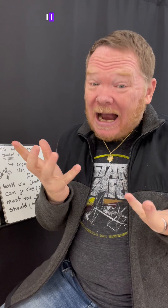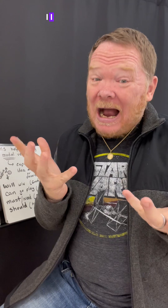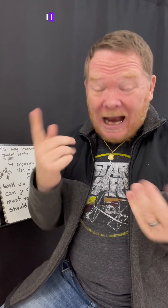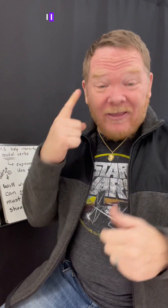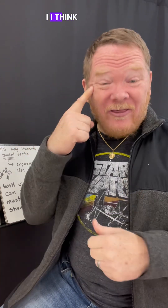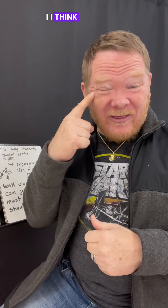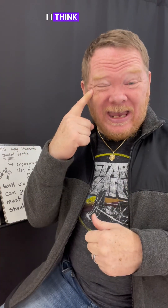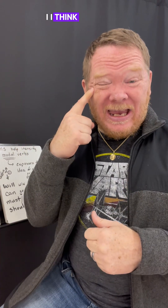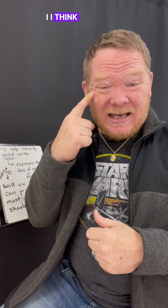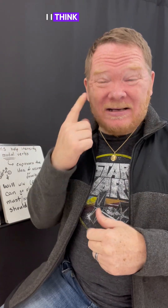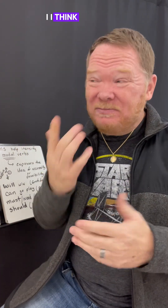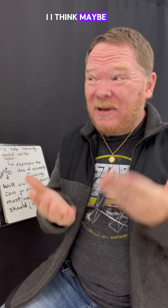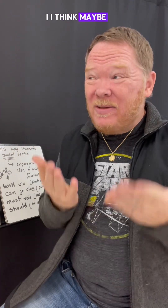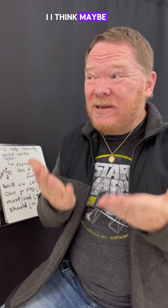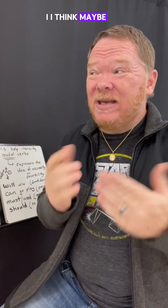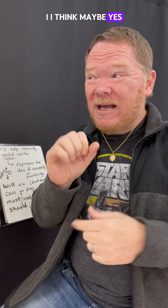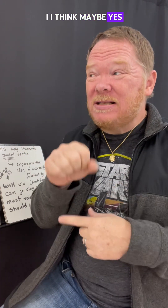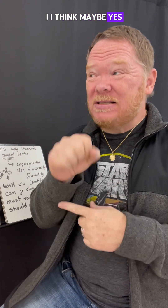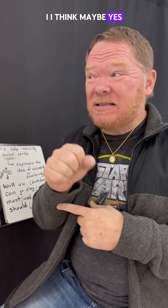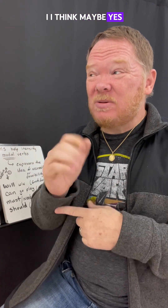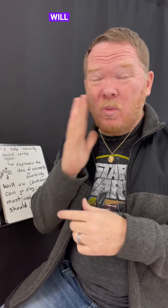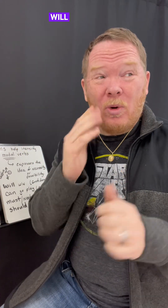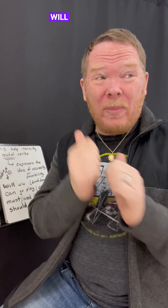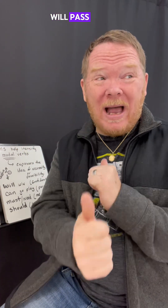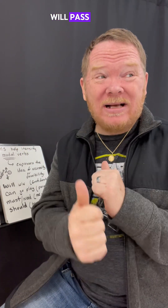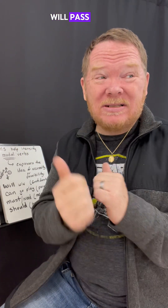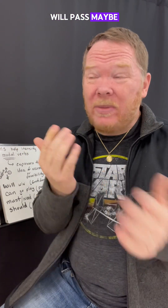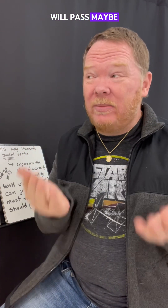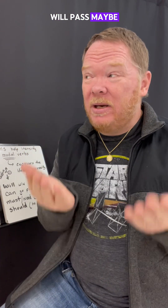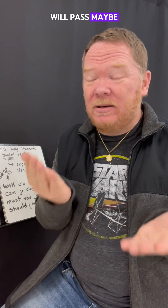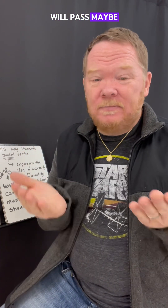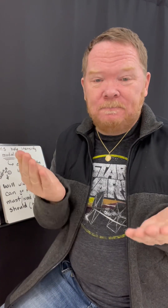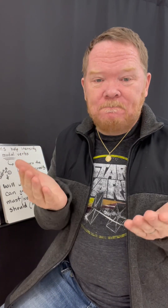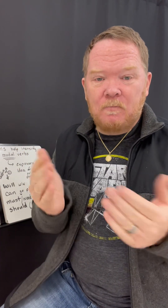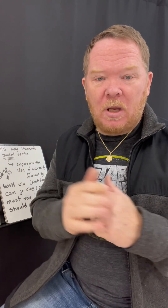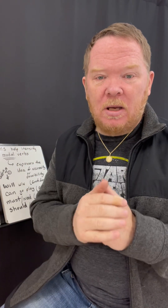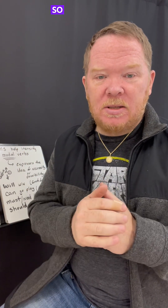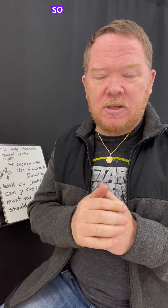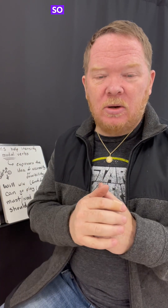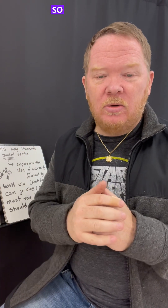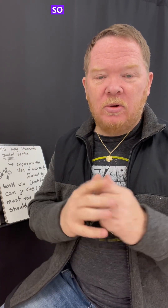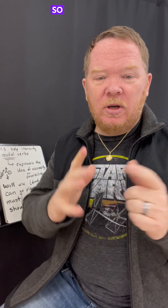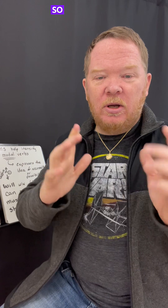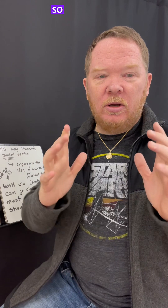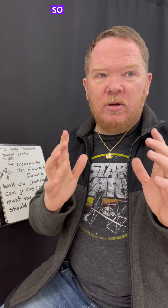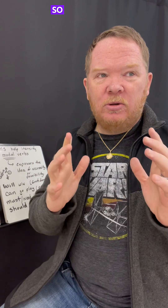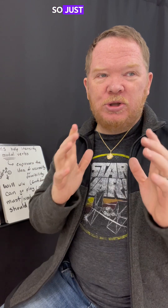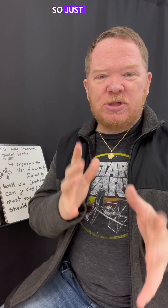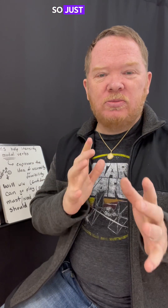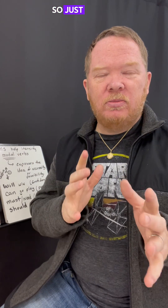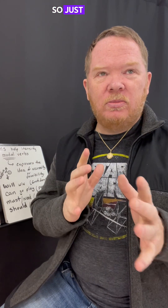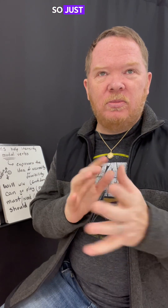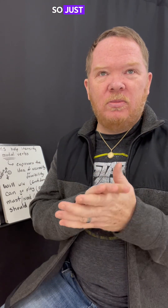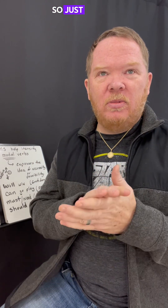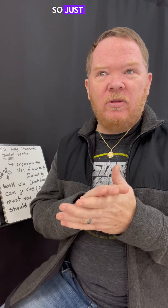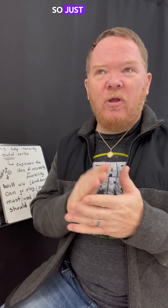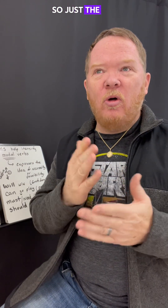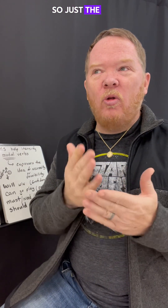I think maybe, yes, will pass, maybe. So just the way